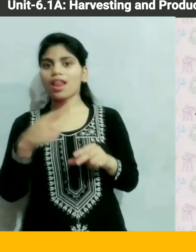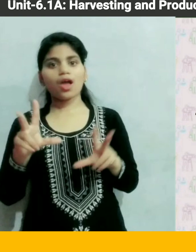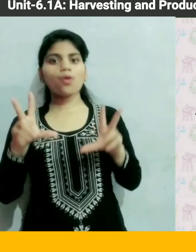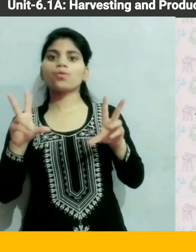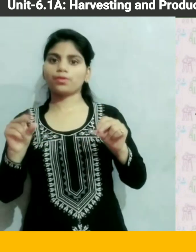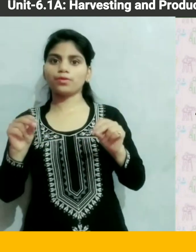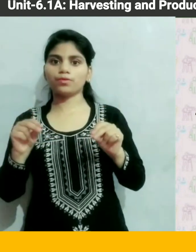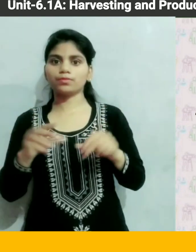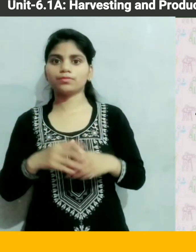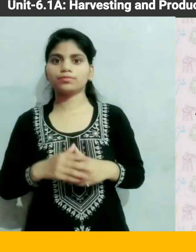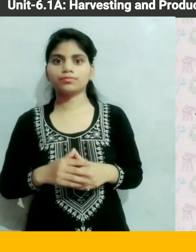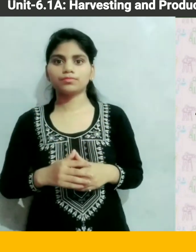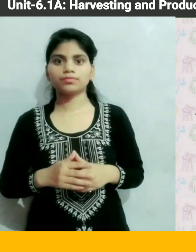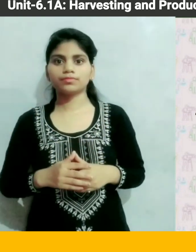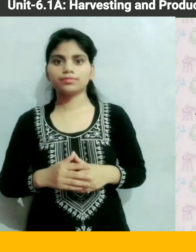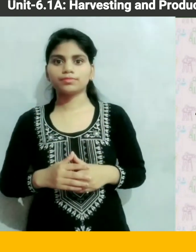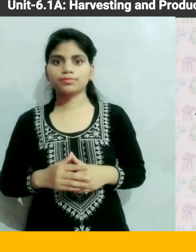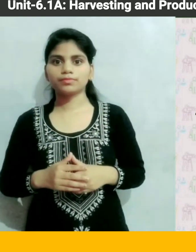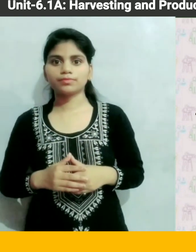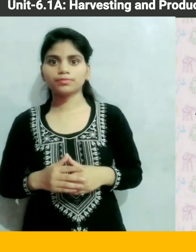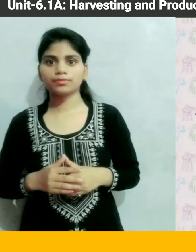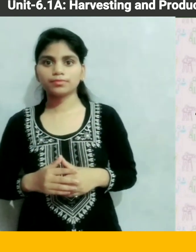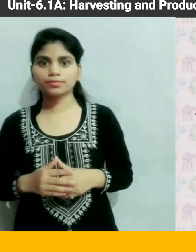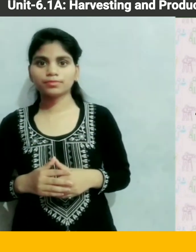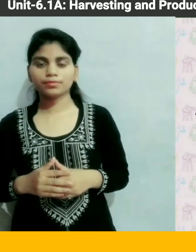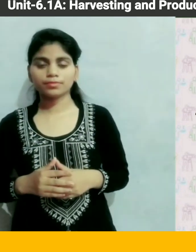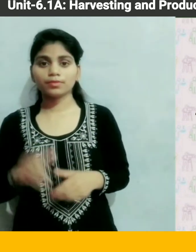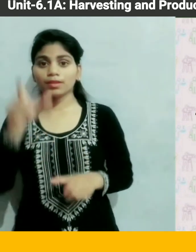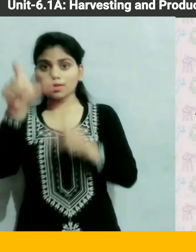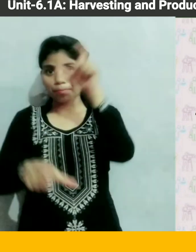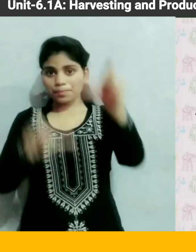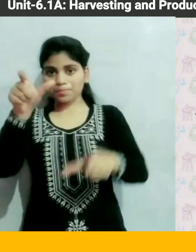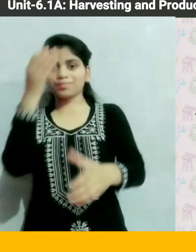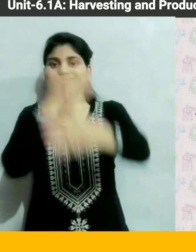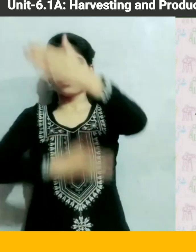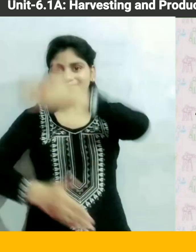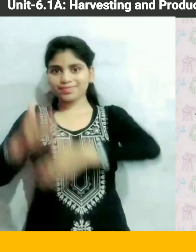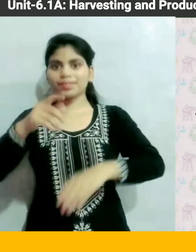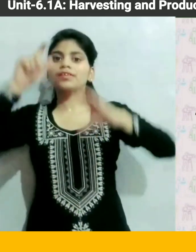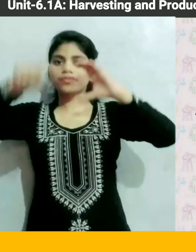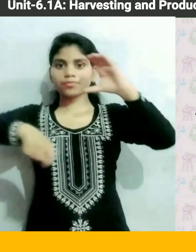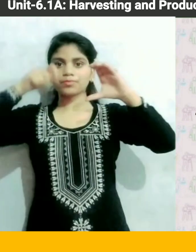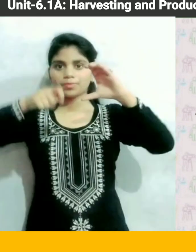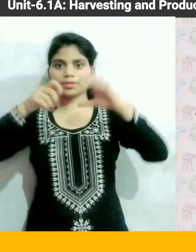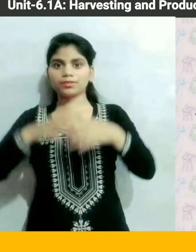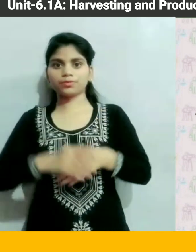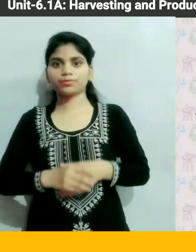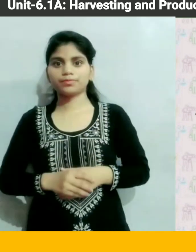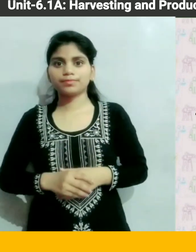either on paper or electronic media unless authorized.